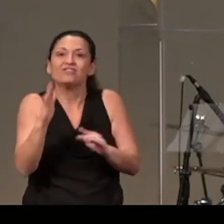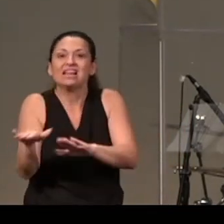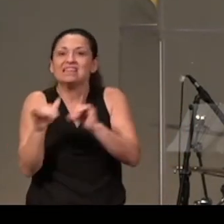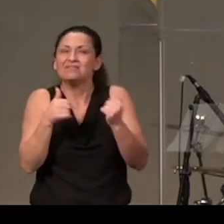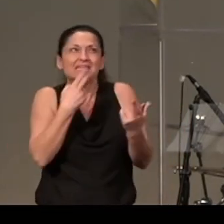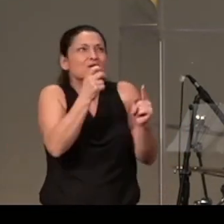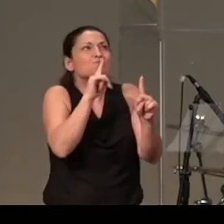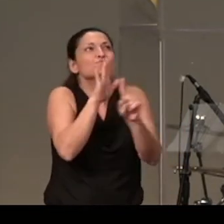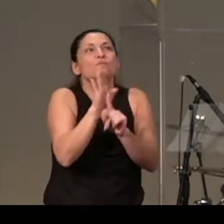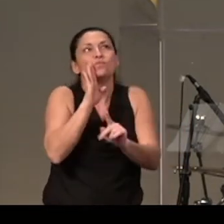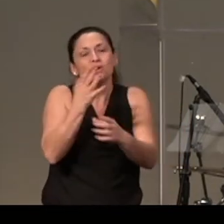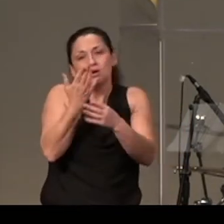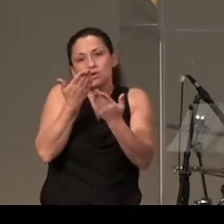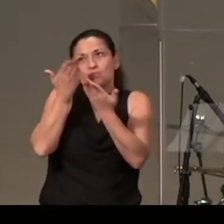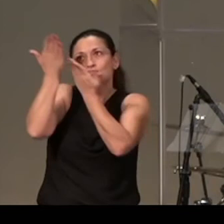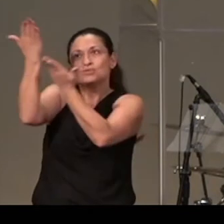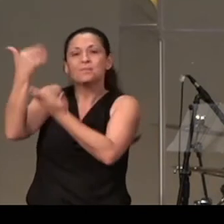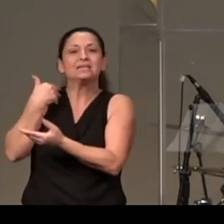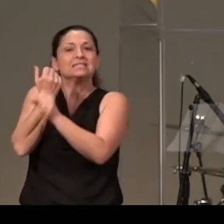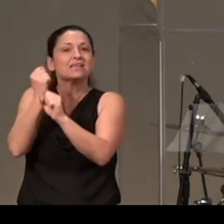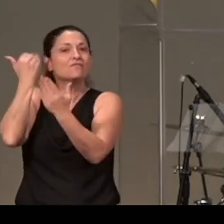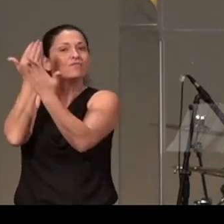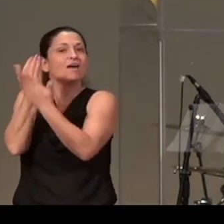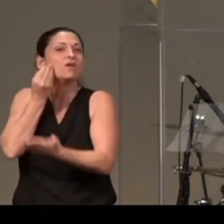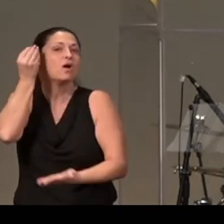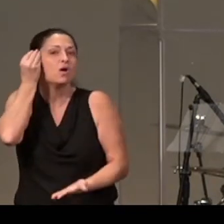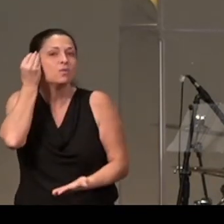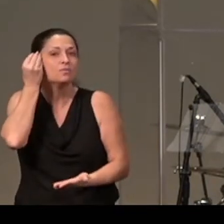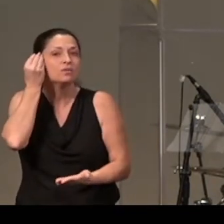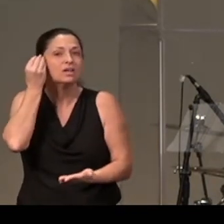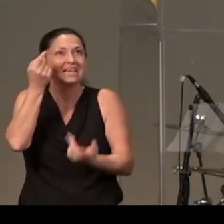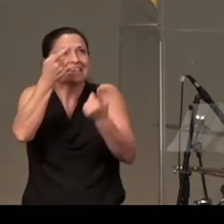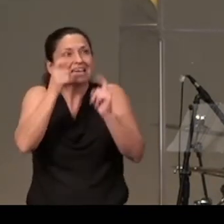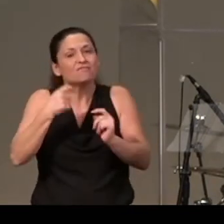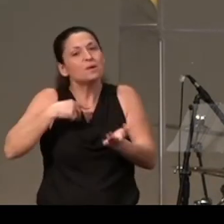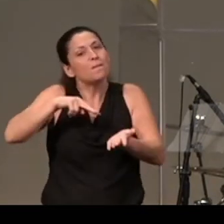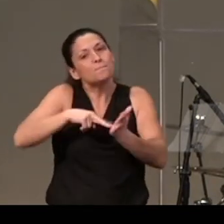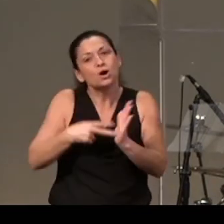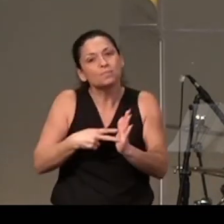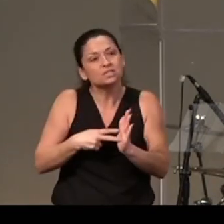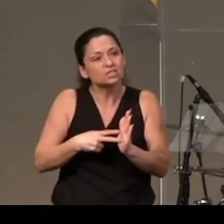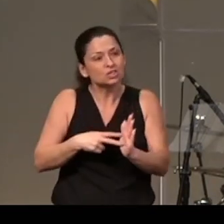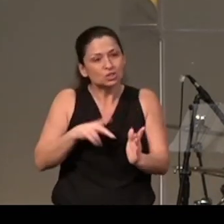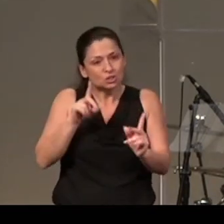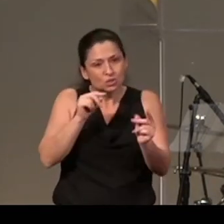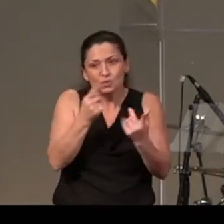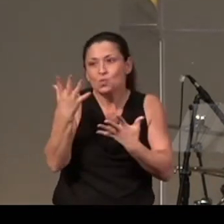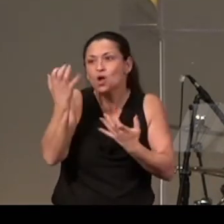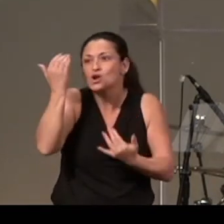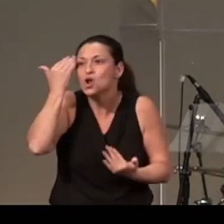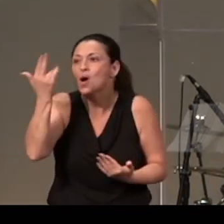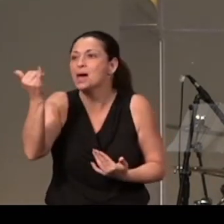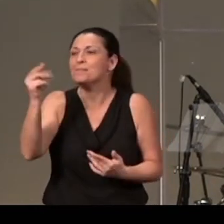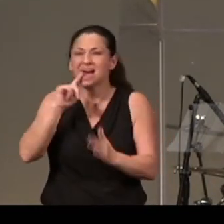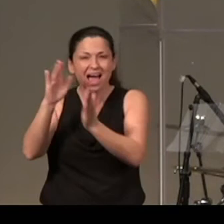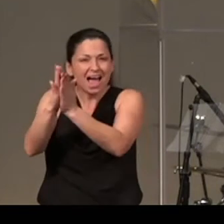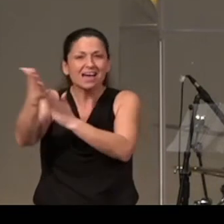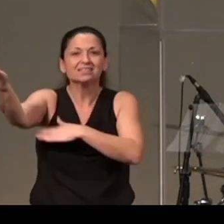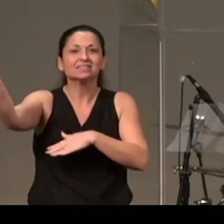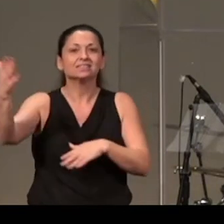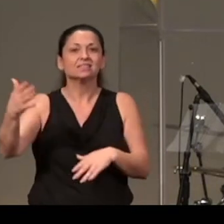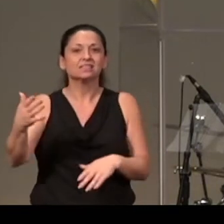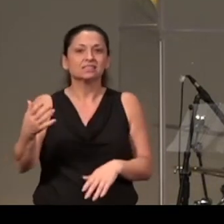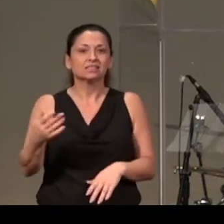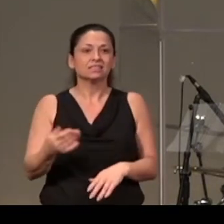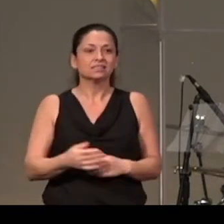home. He's given me a purpose. Wouldn't you like to know him? Oh, the reason I'm rejoicing and glad is I know when I look ahead in the future, I